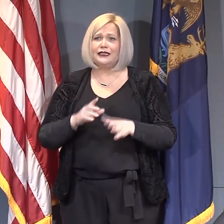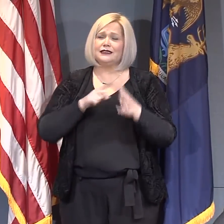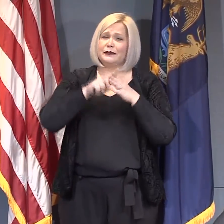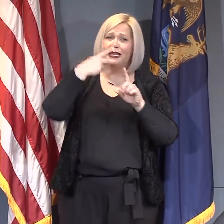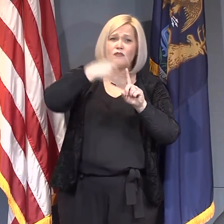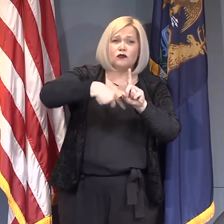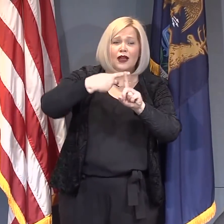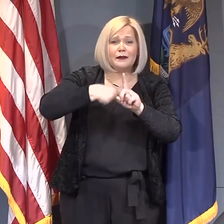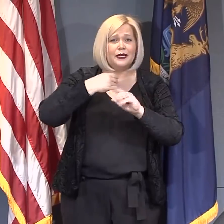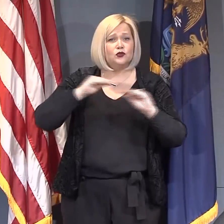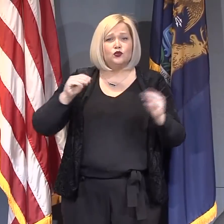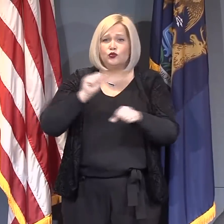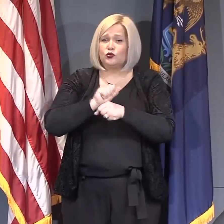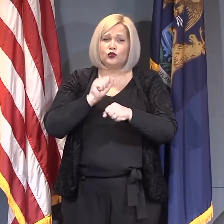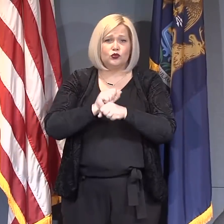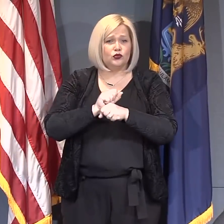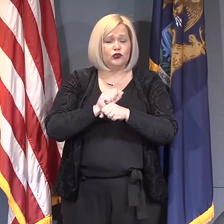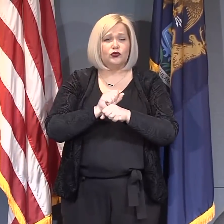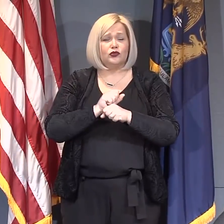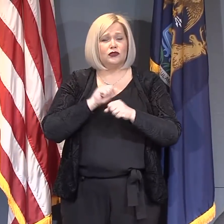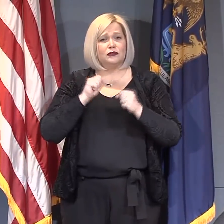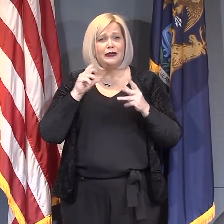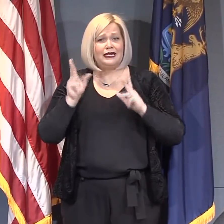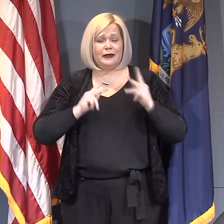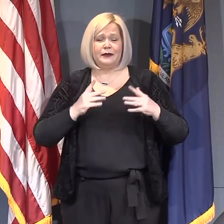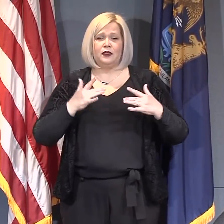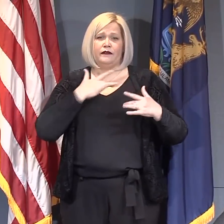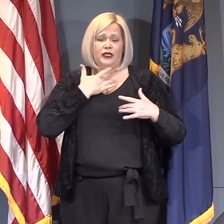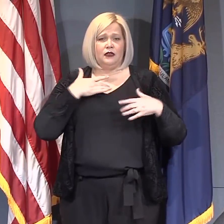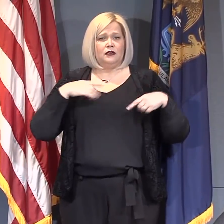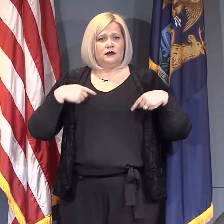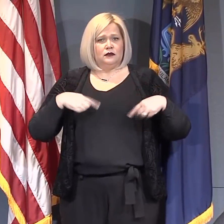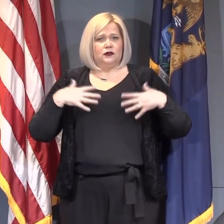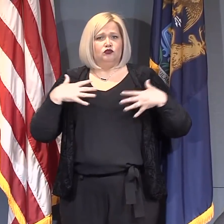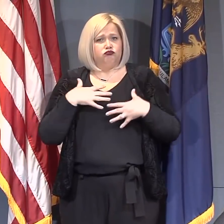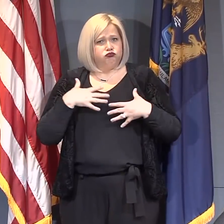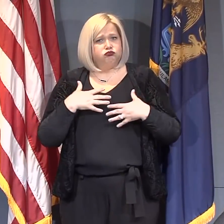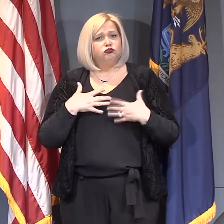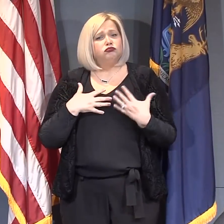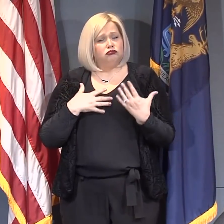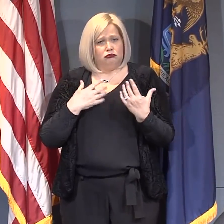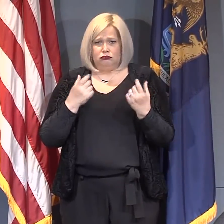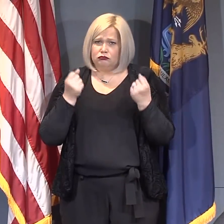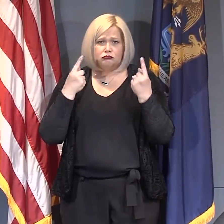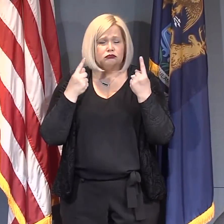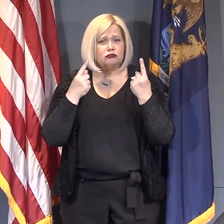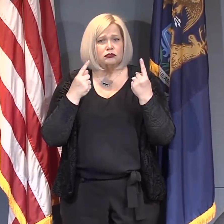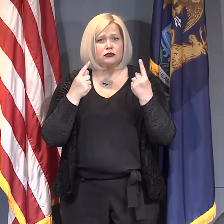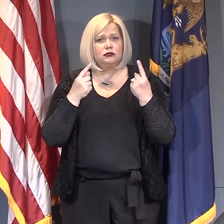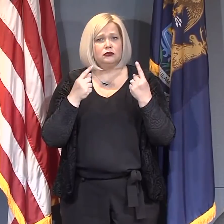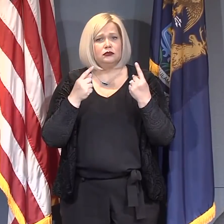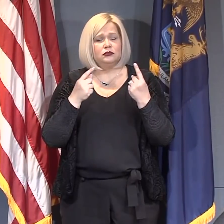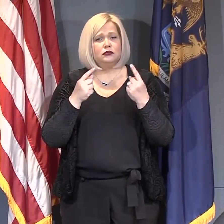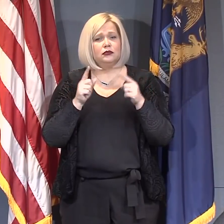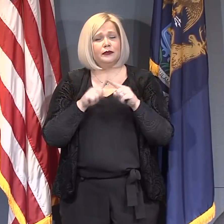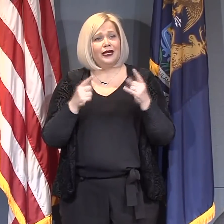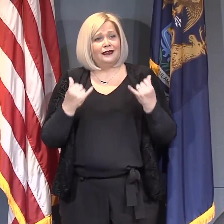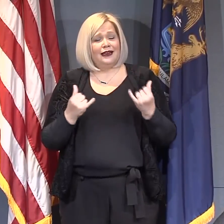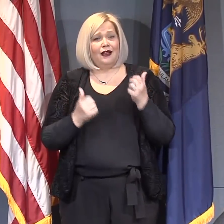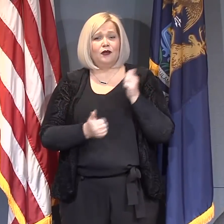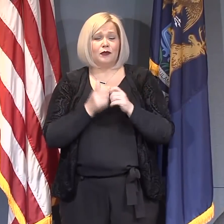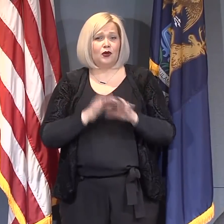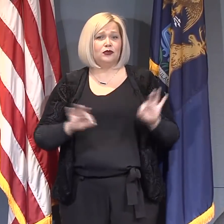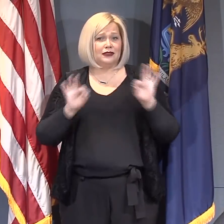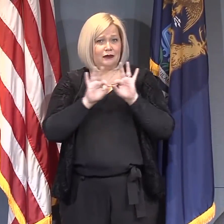of work. There's a lot of anxiety, and I think, the most important thing that anyone